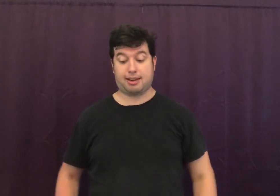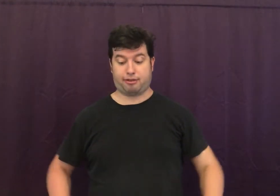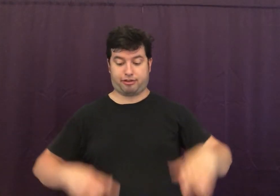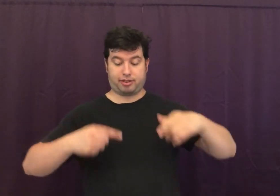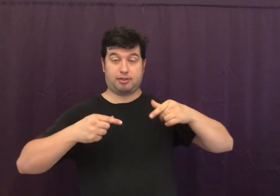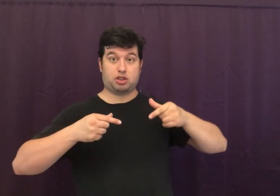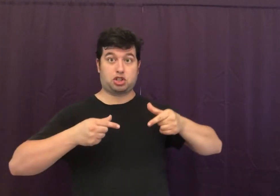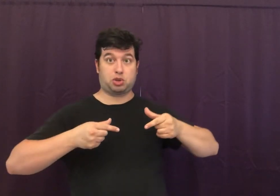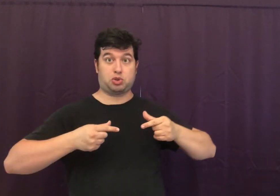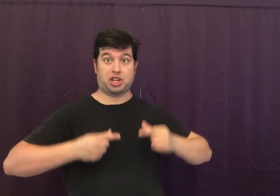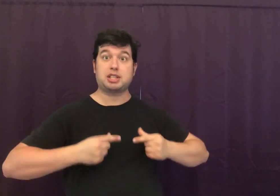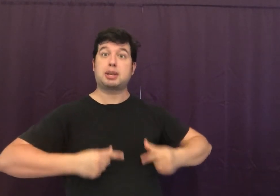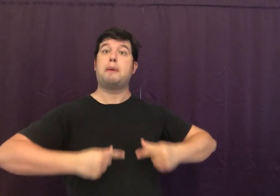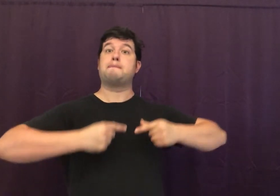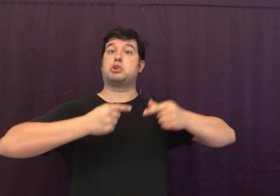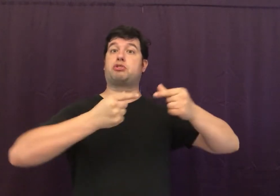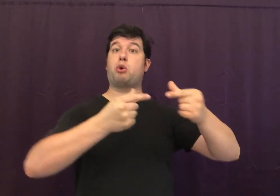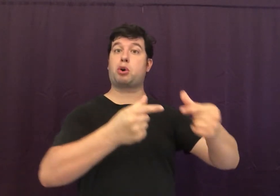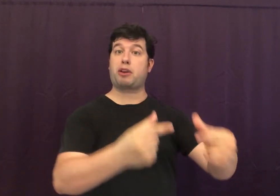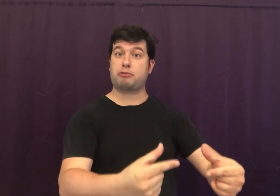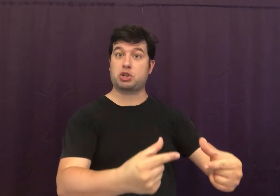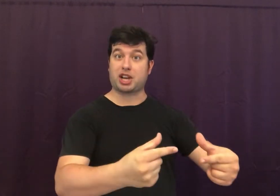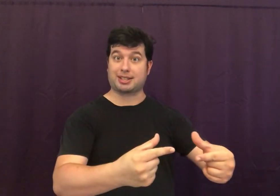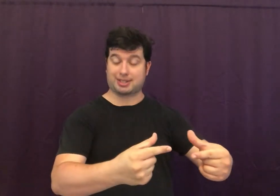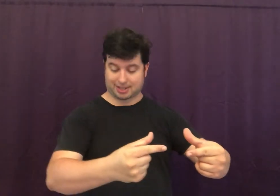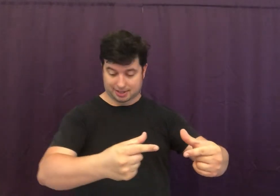Give. 2 G's pushed forward away from your chest.